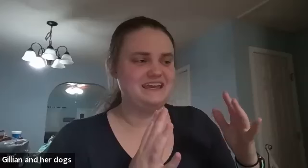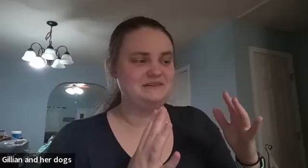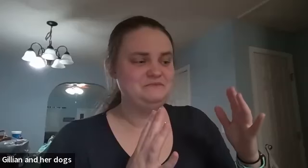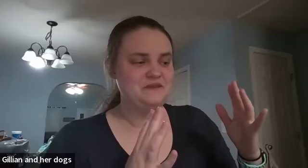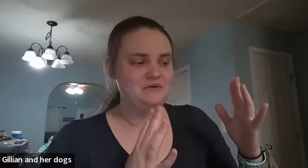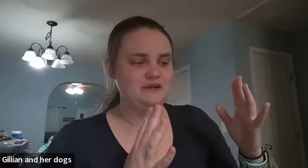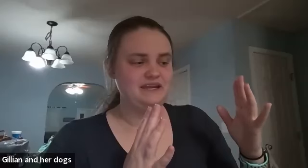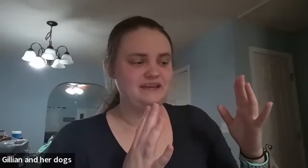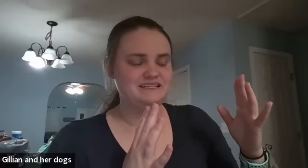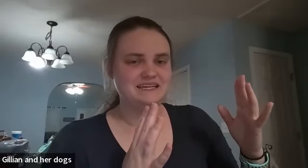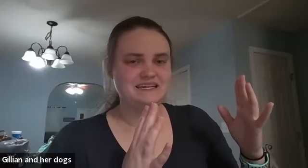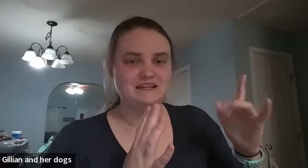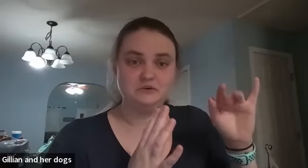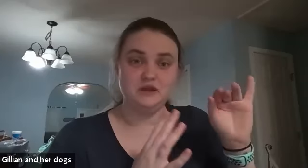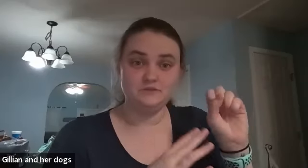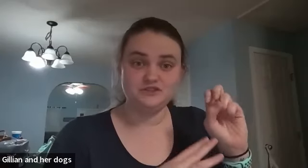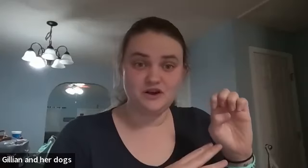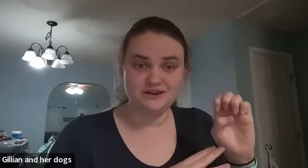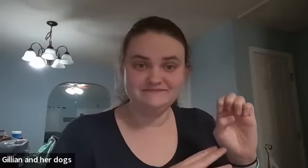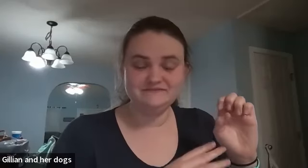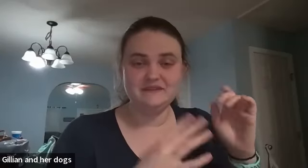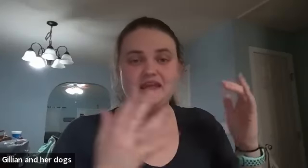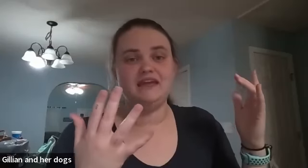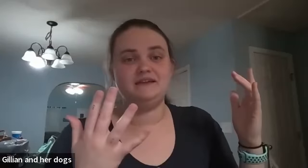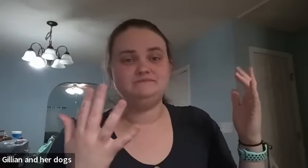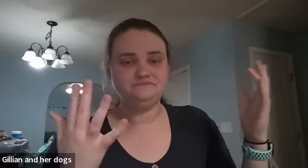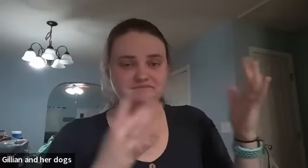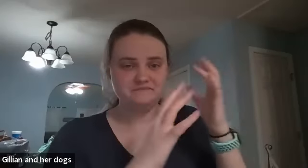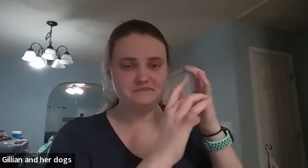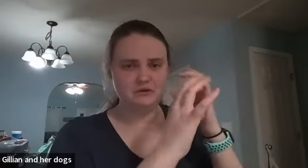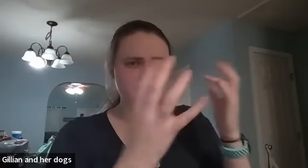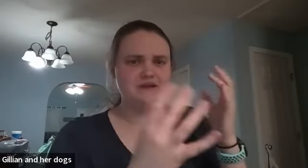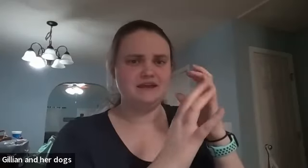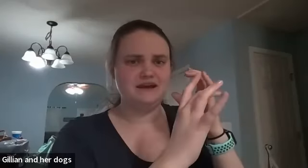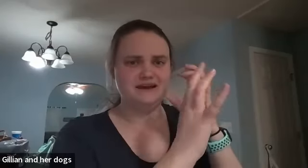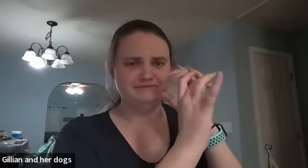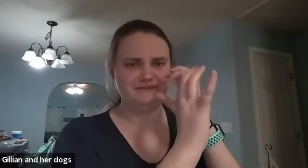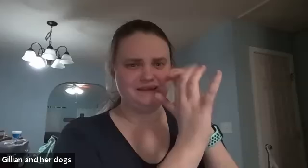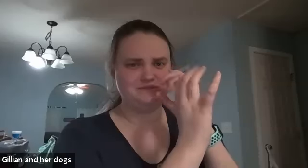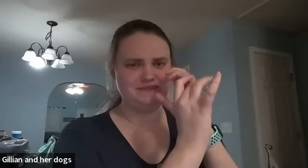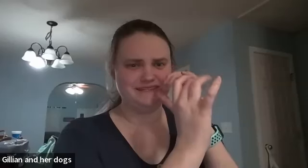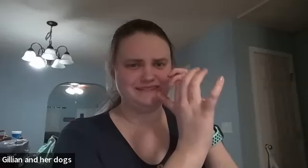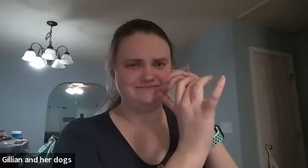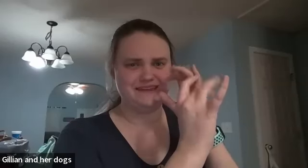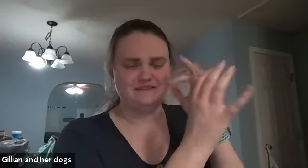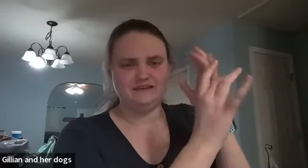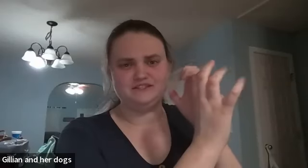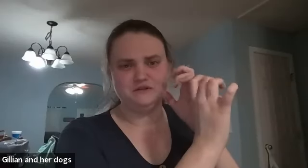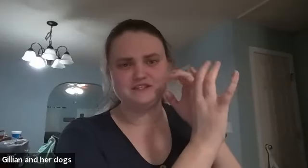and we did Louis Armstrong, and I kept doing this, and like, so that's why I